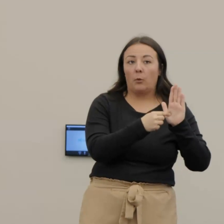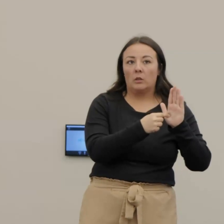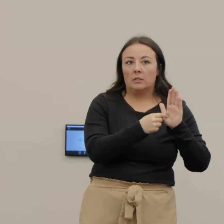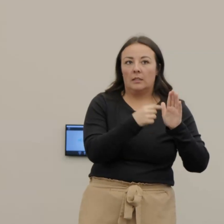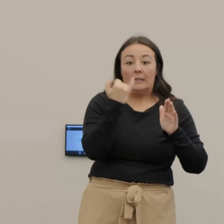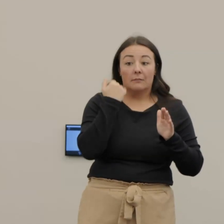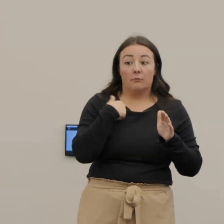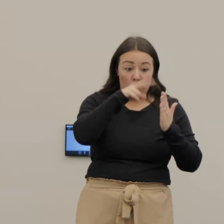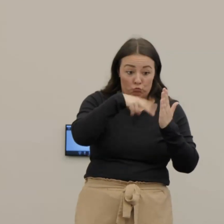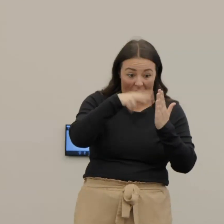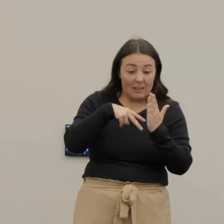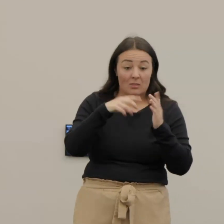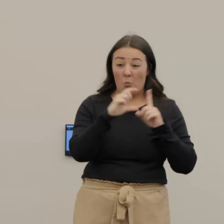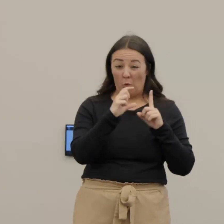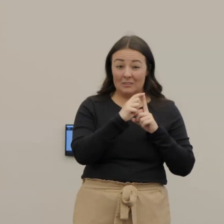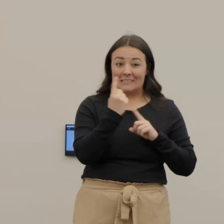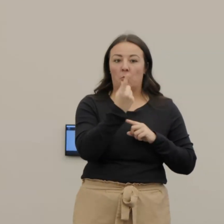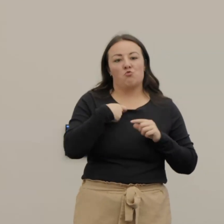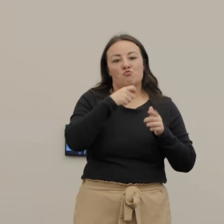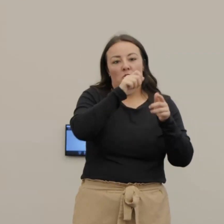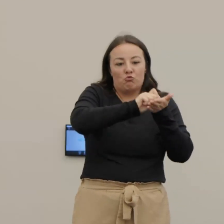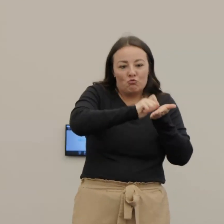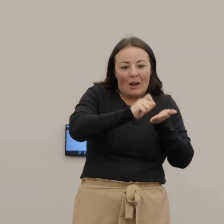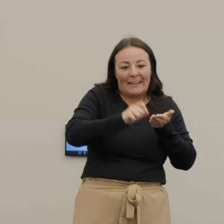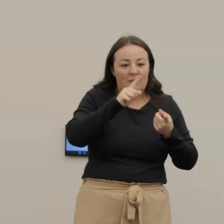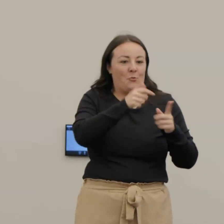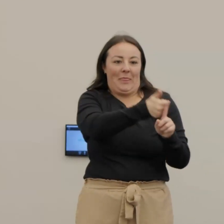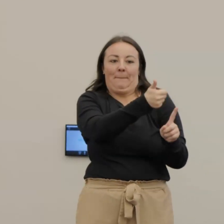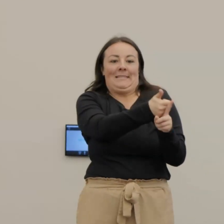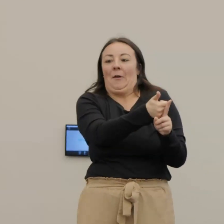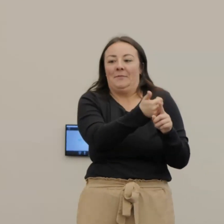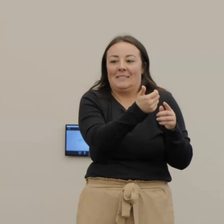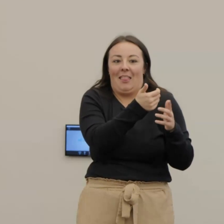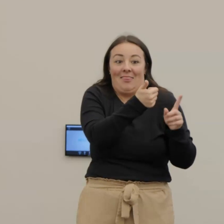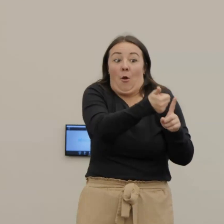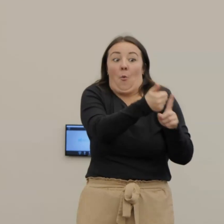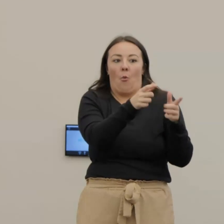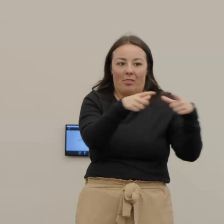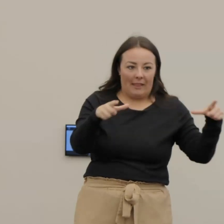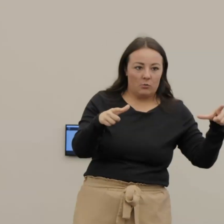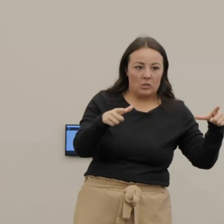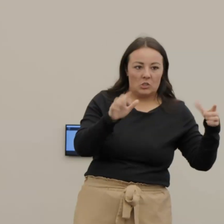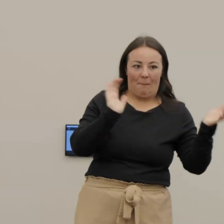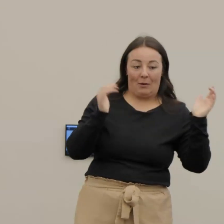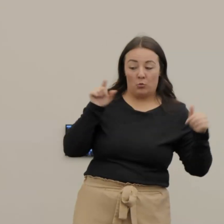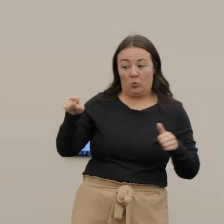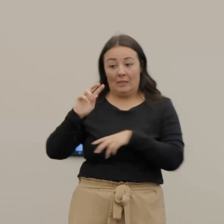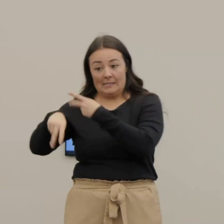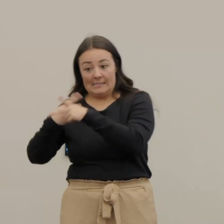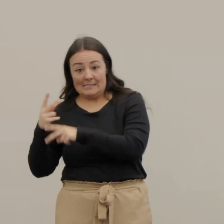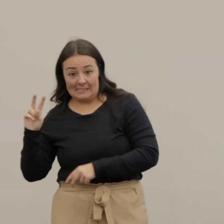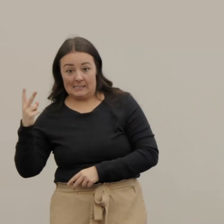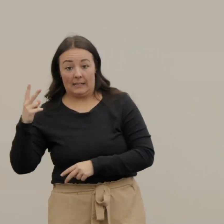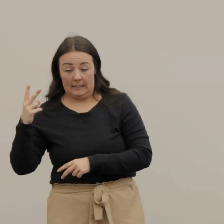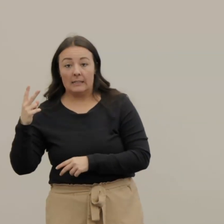writing to themselves what they knew in their own language, as opposed to the second one, which